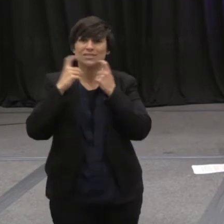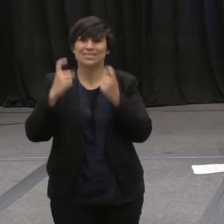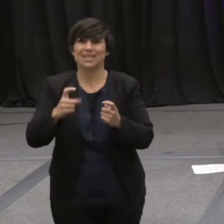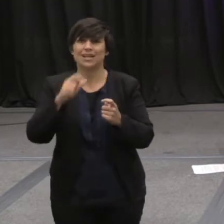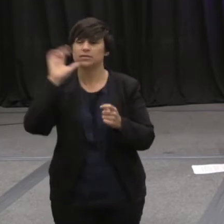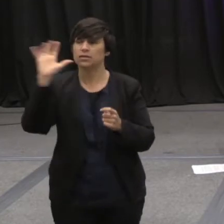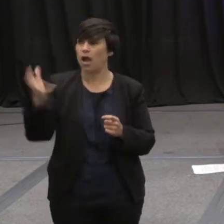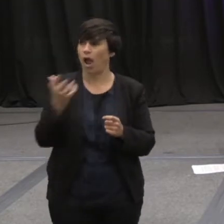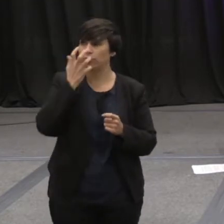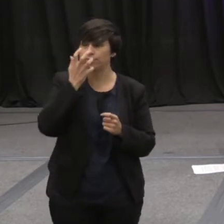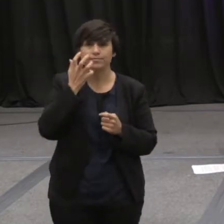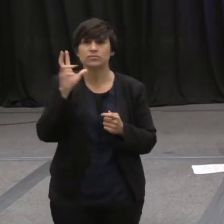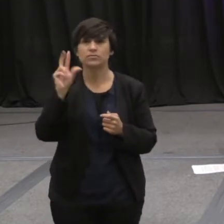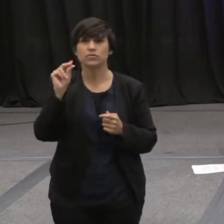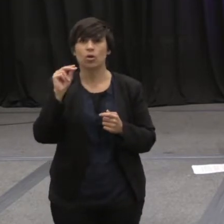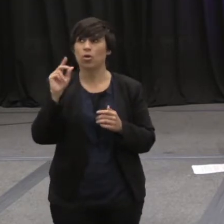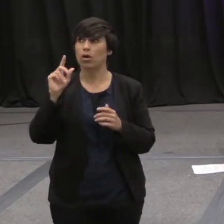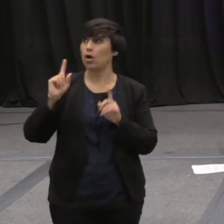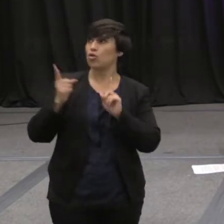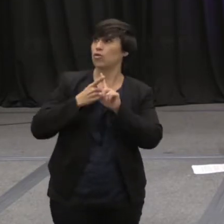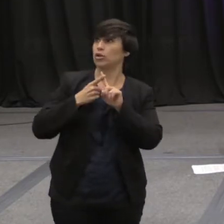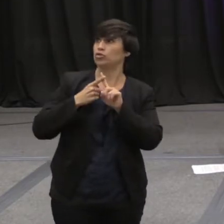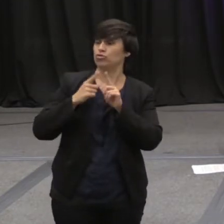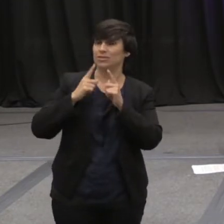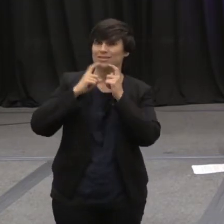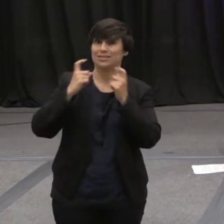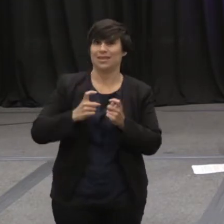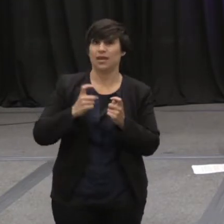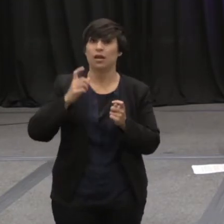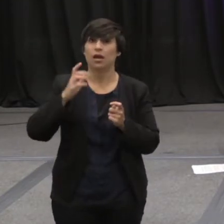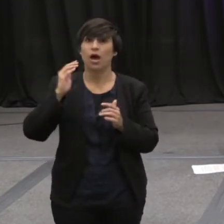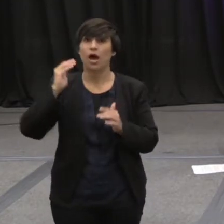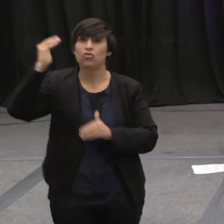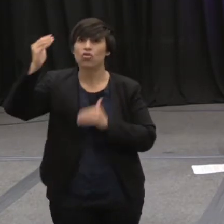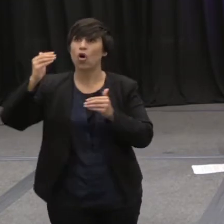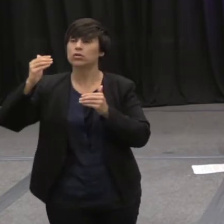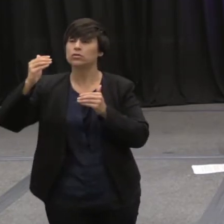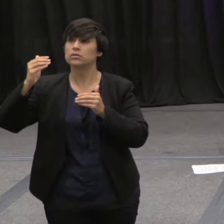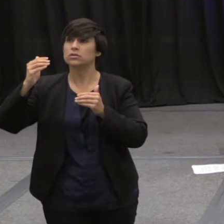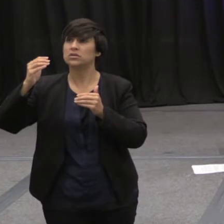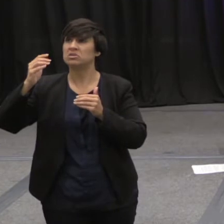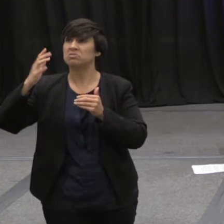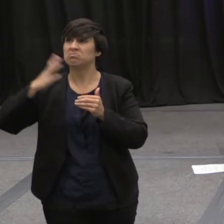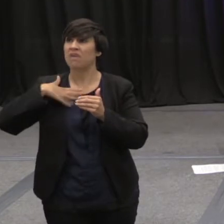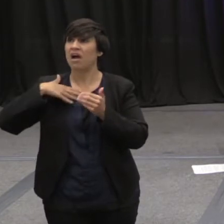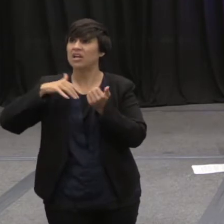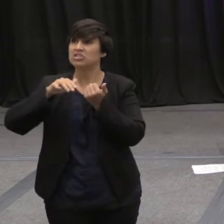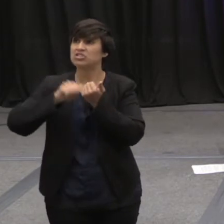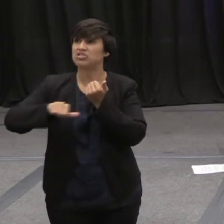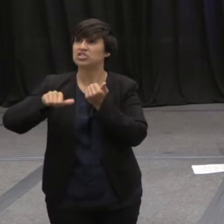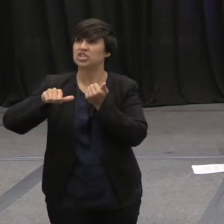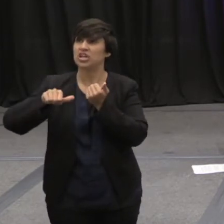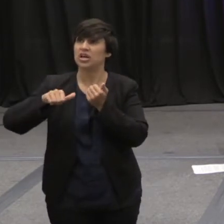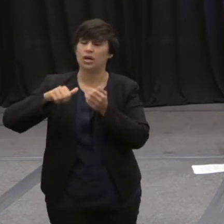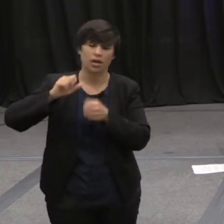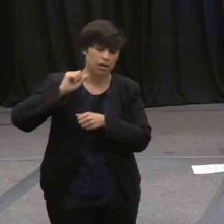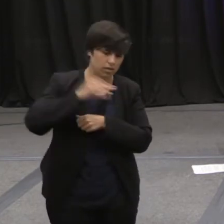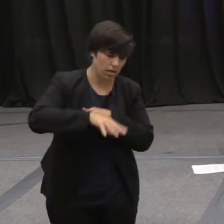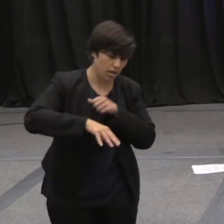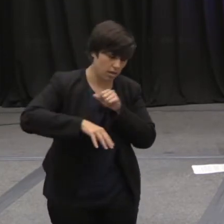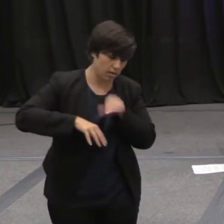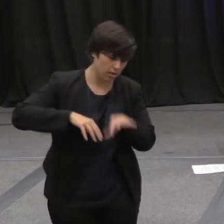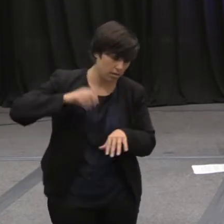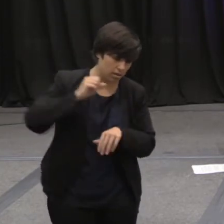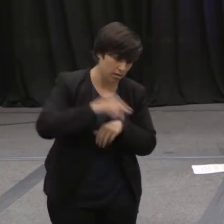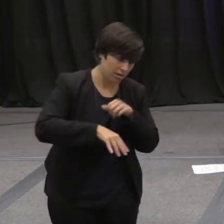The original sin is adults dumping their shit on their kids and perpetuating that cycle generation after generation after generation and calling